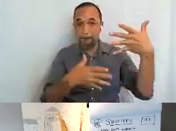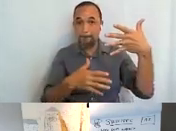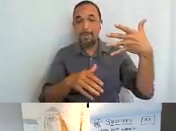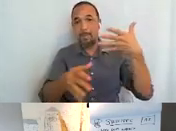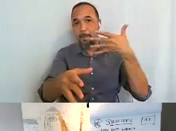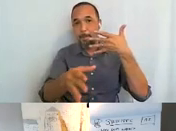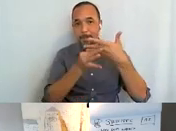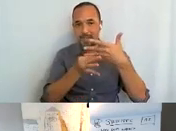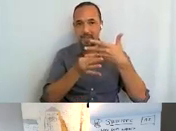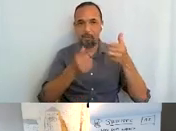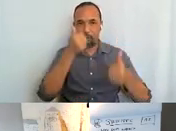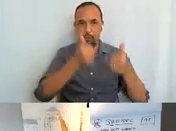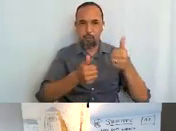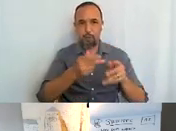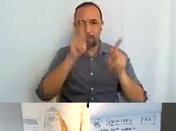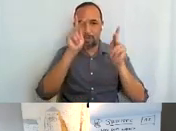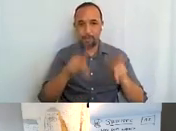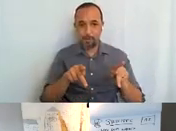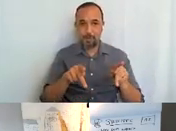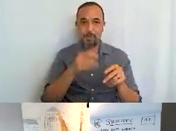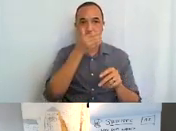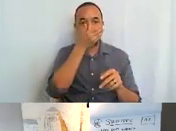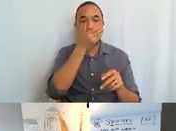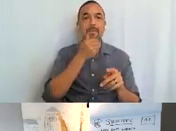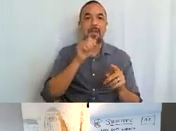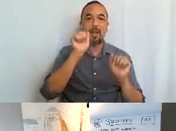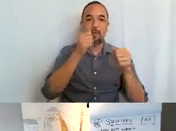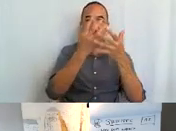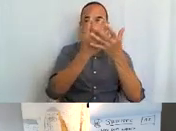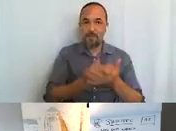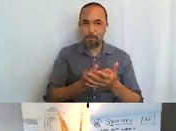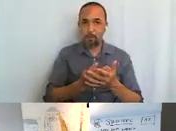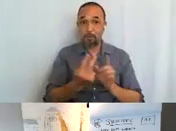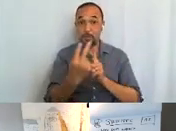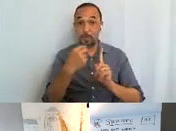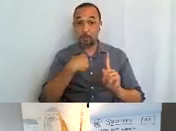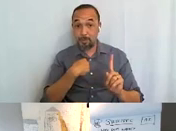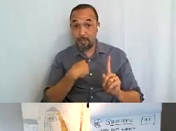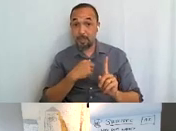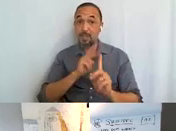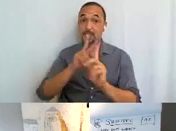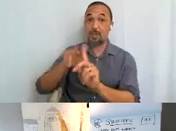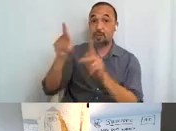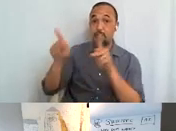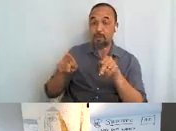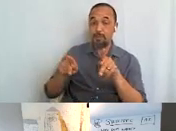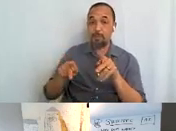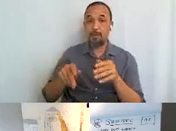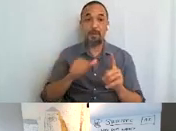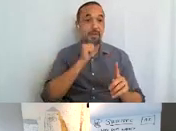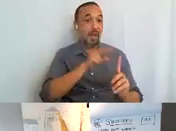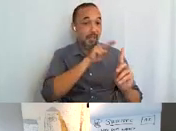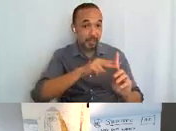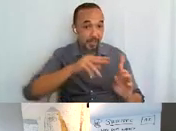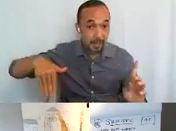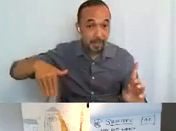can filter different things by like, hey, did we assign this to stuff? Is there something assigned to me? You can click on these filters to give you a view of